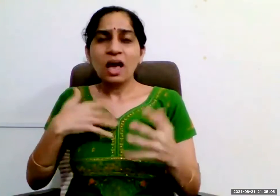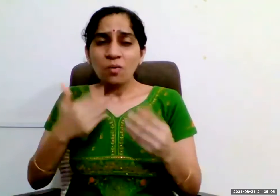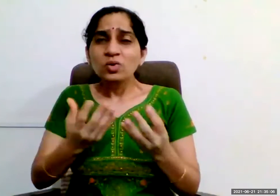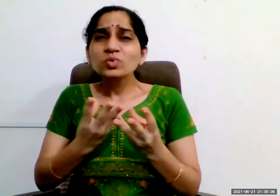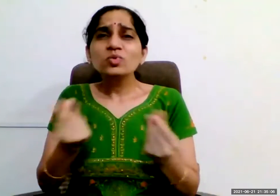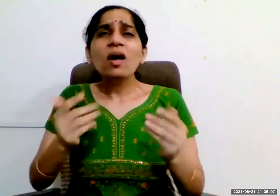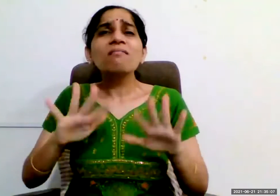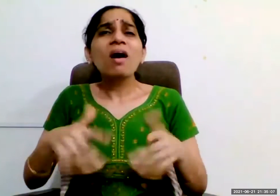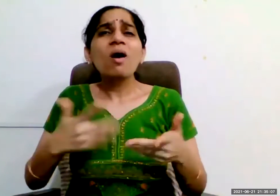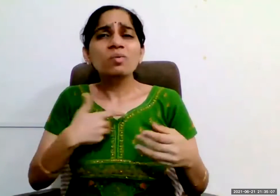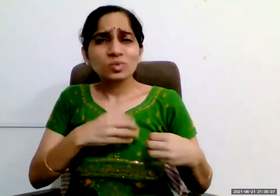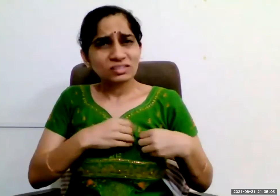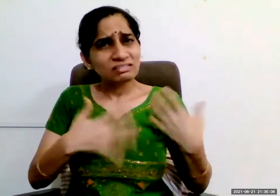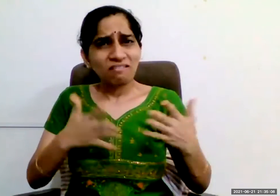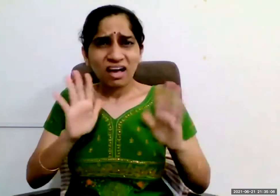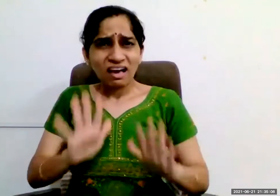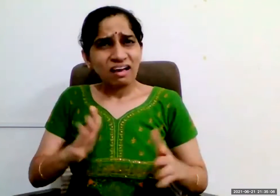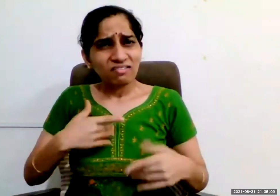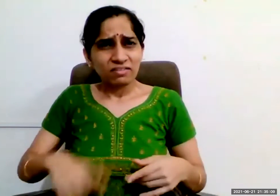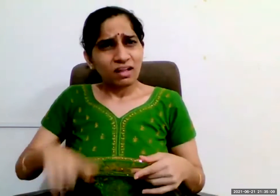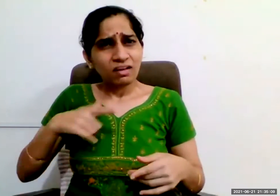sufferings, till then,